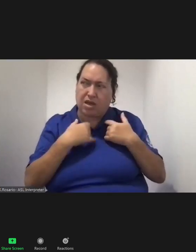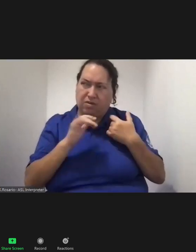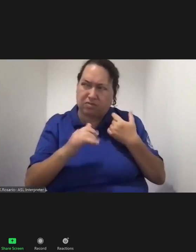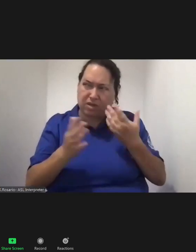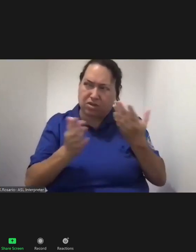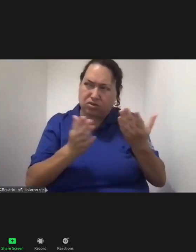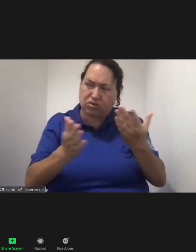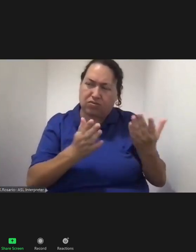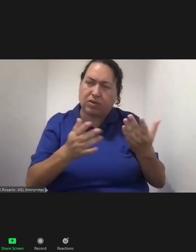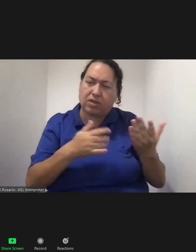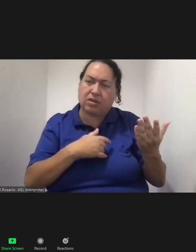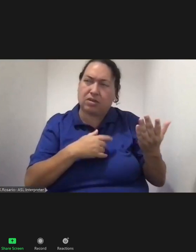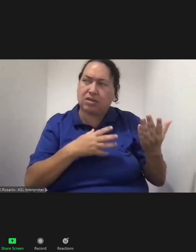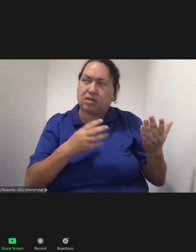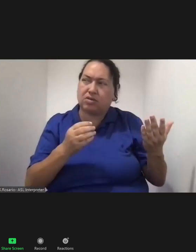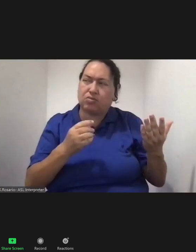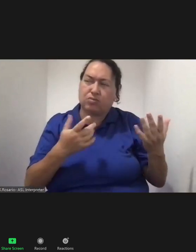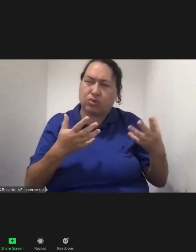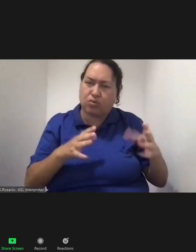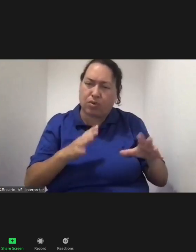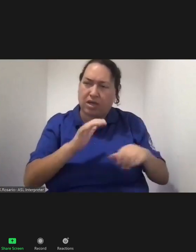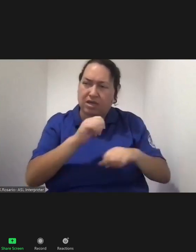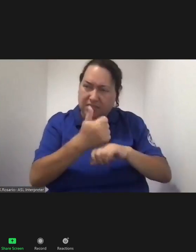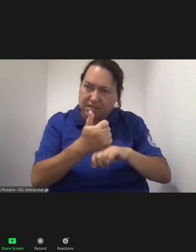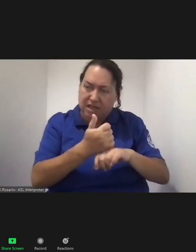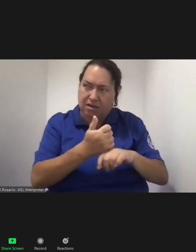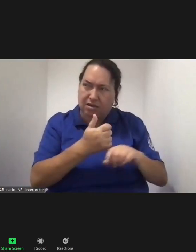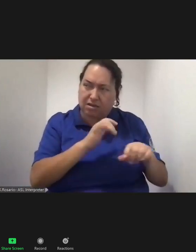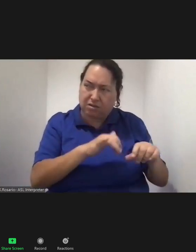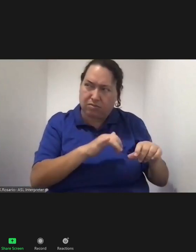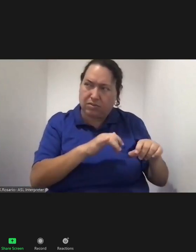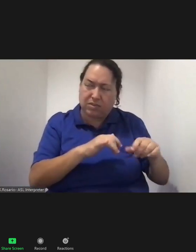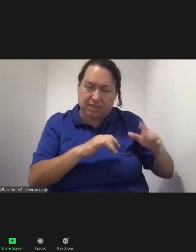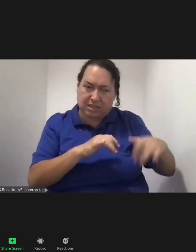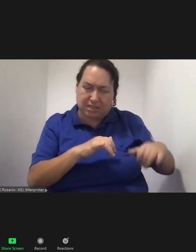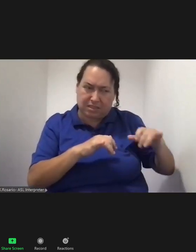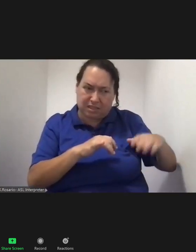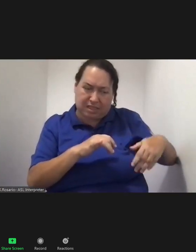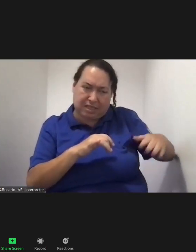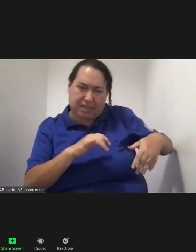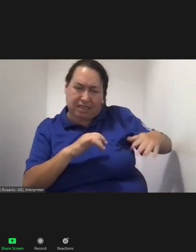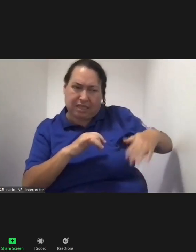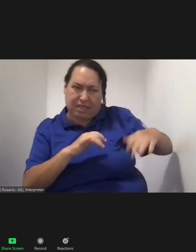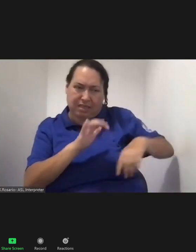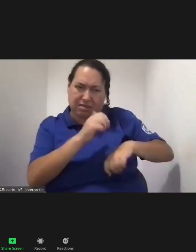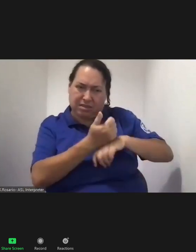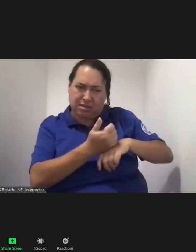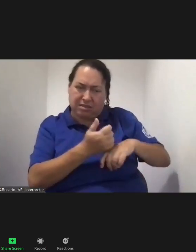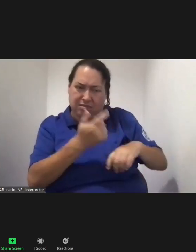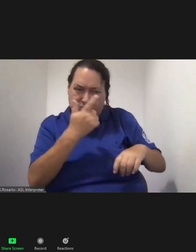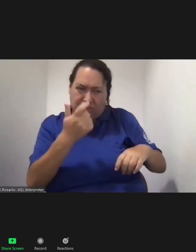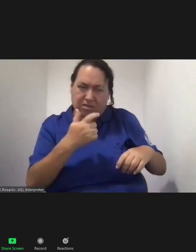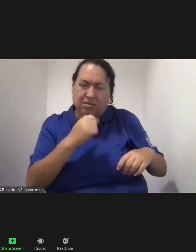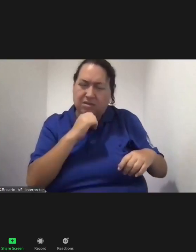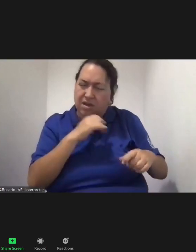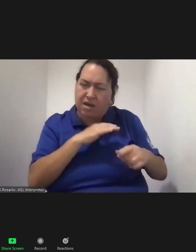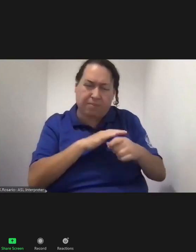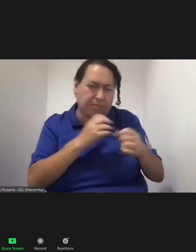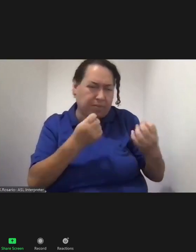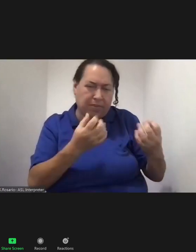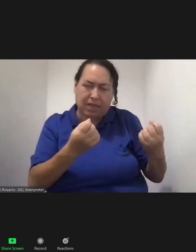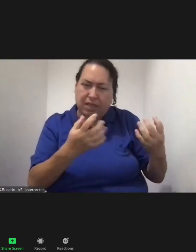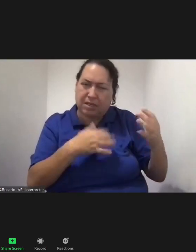definitely want to set a process up today that in the months to come we would have to revisit because perhaps we don't have as many test kits. It